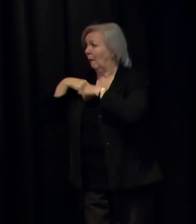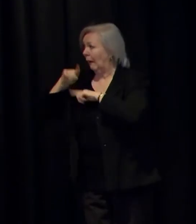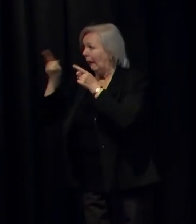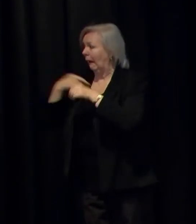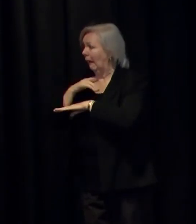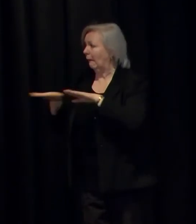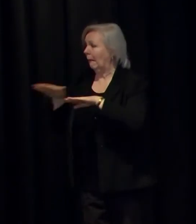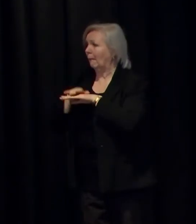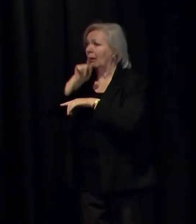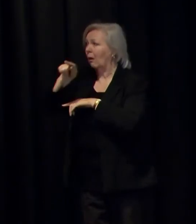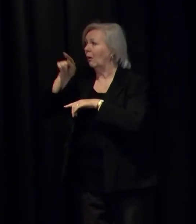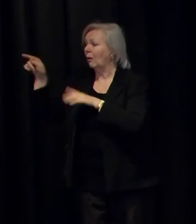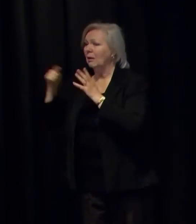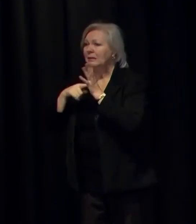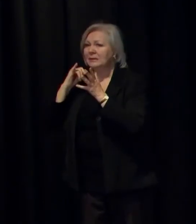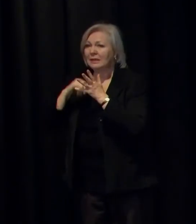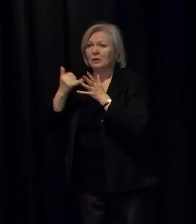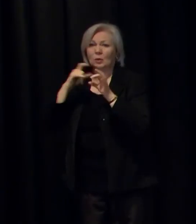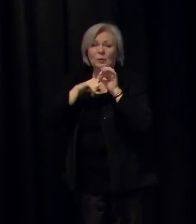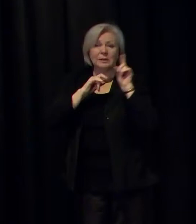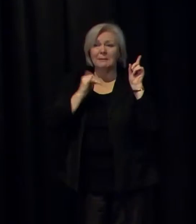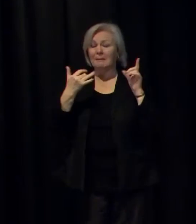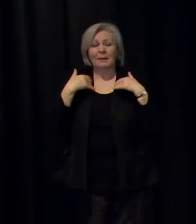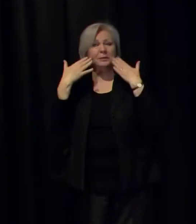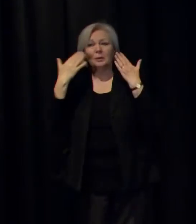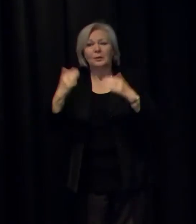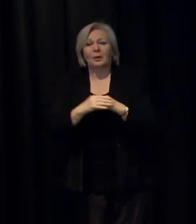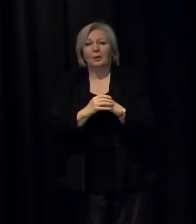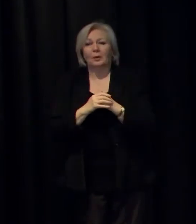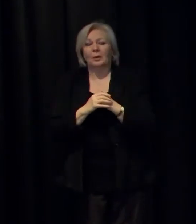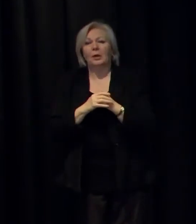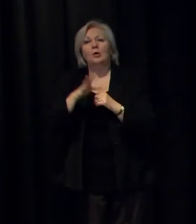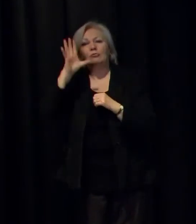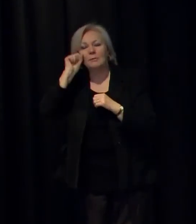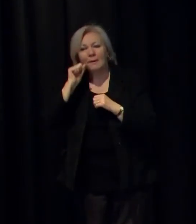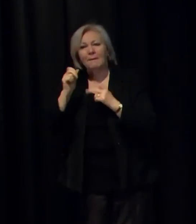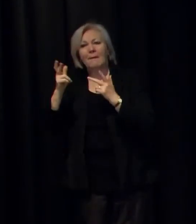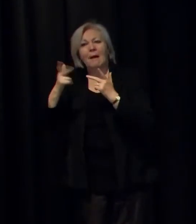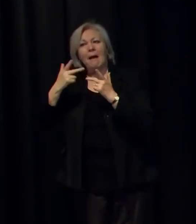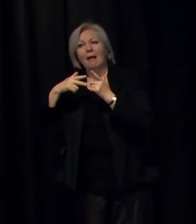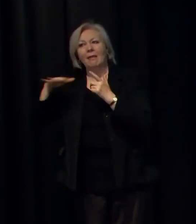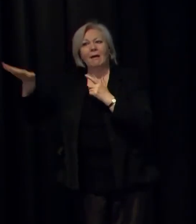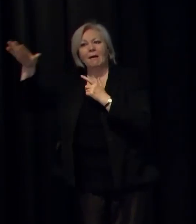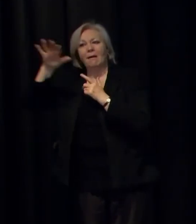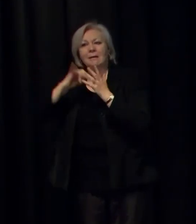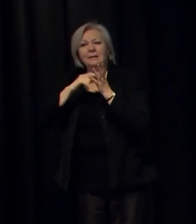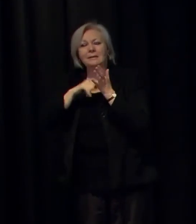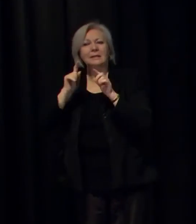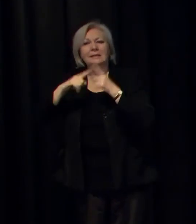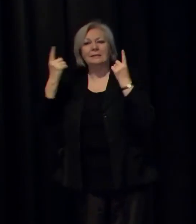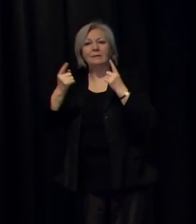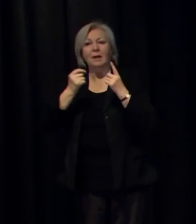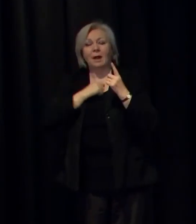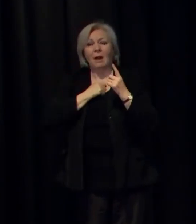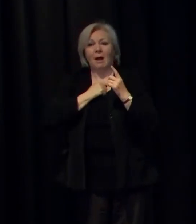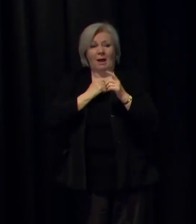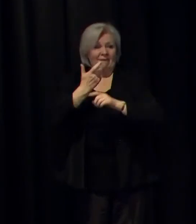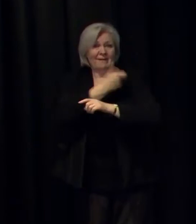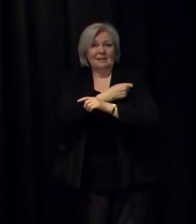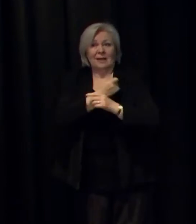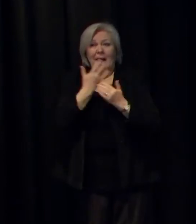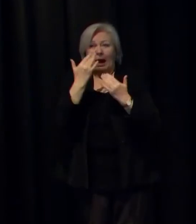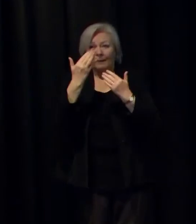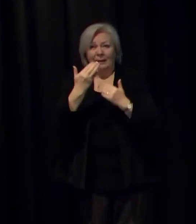for them. They're not going to be in our position. They're not going to be at the vaccination rates we're at, and they're going to be still